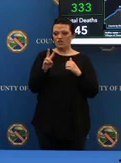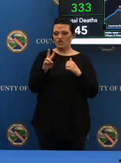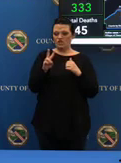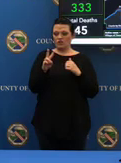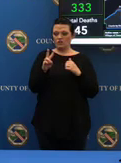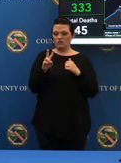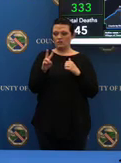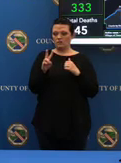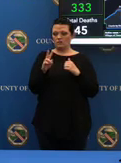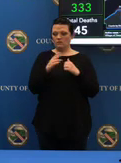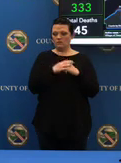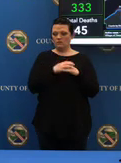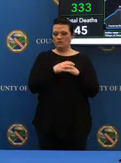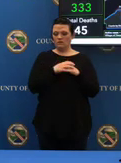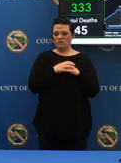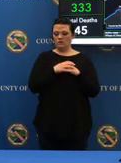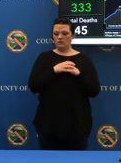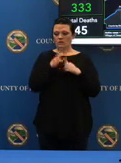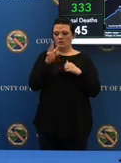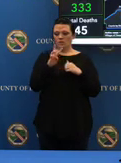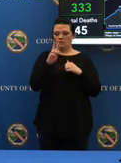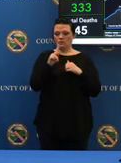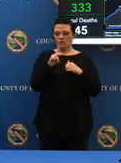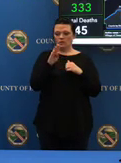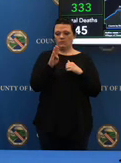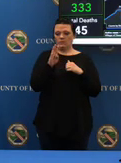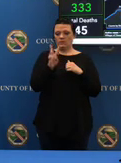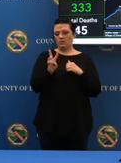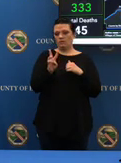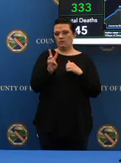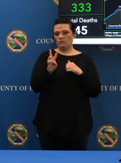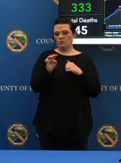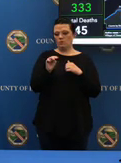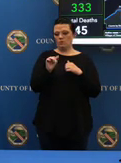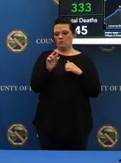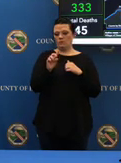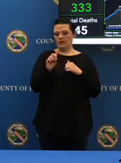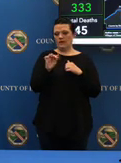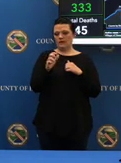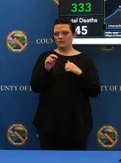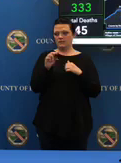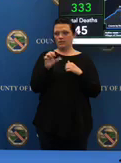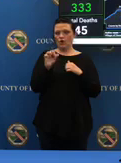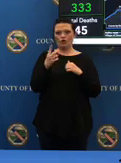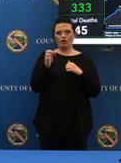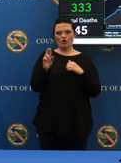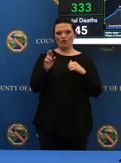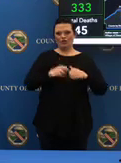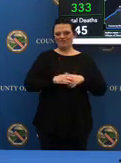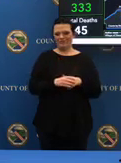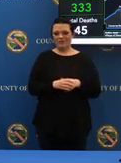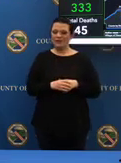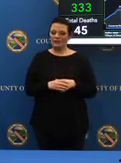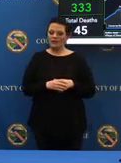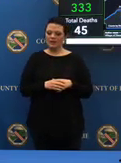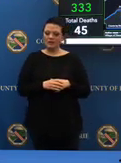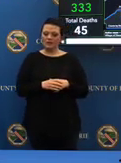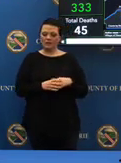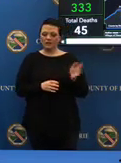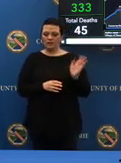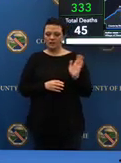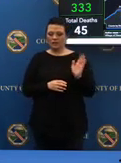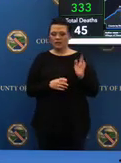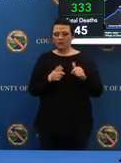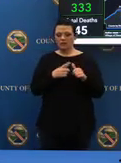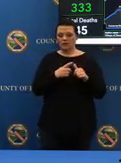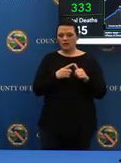and we'll start with WKBW TV in Madison Carter. Madison. Hey, Mark. First